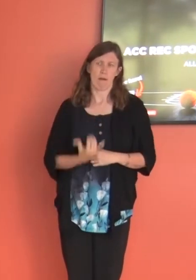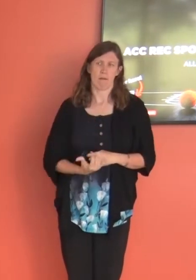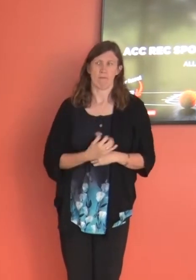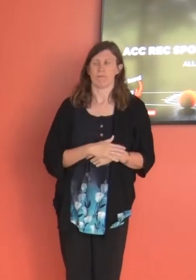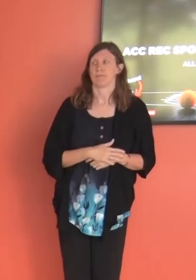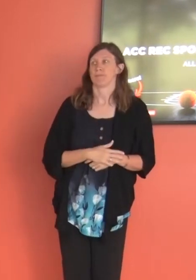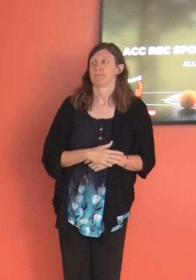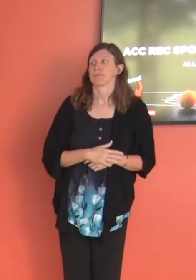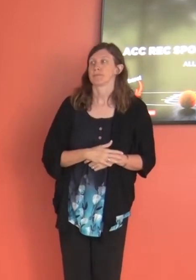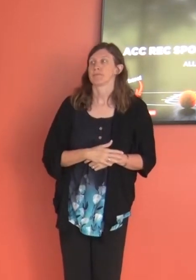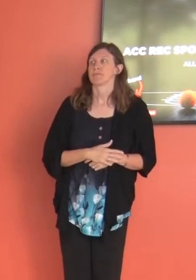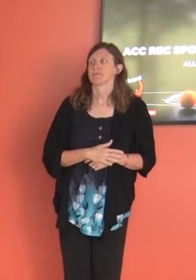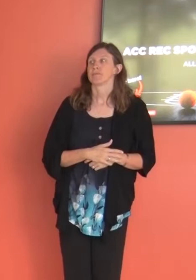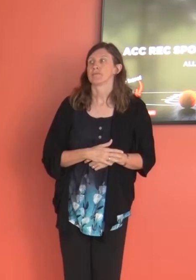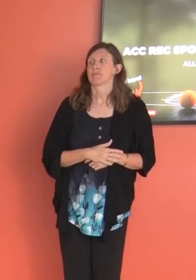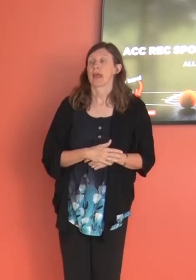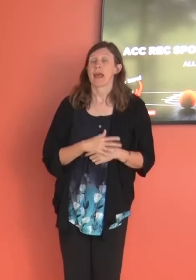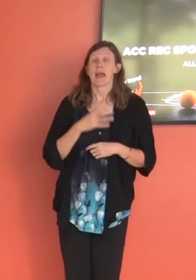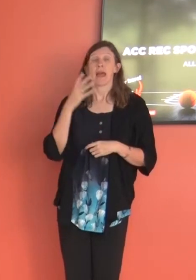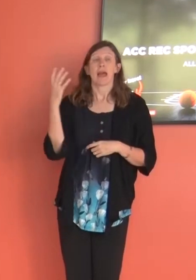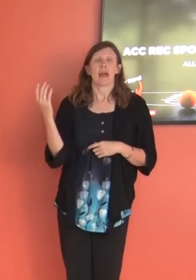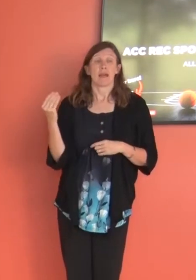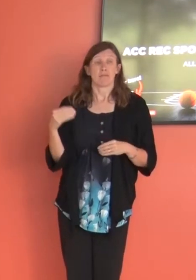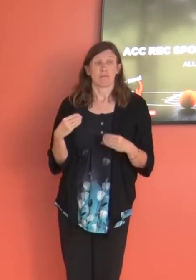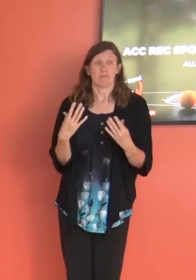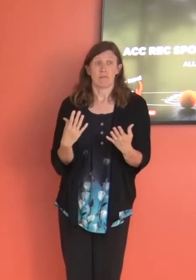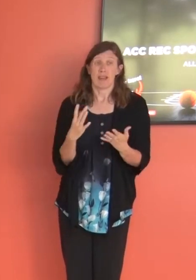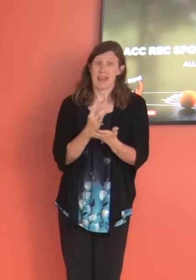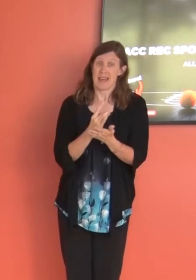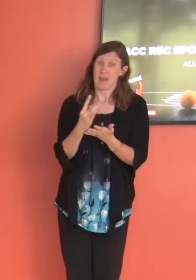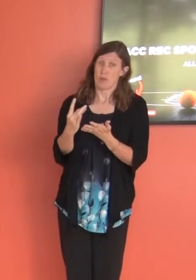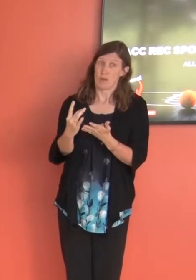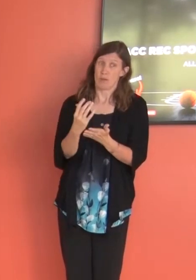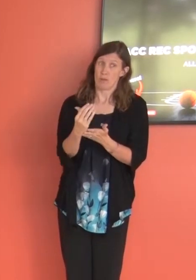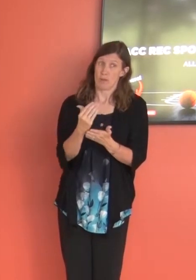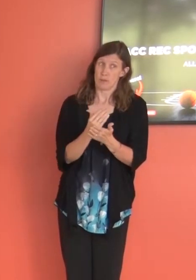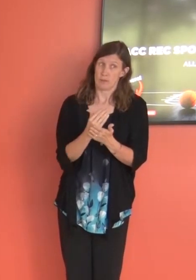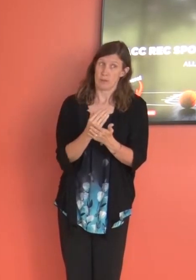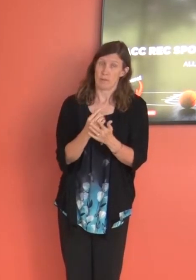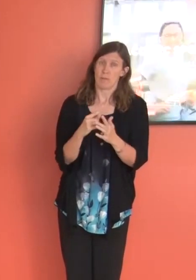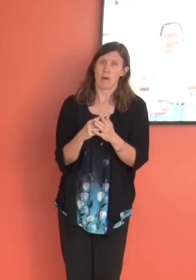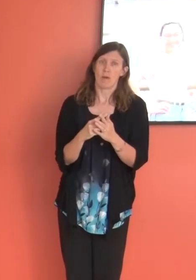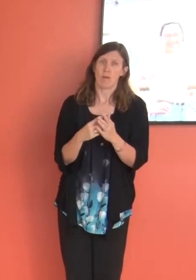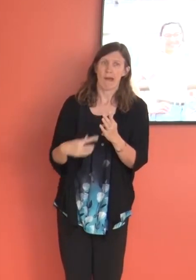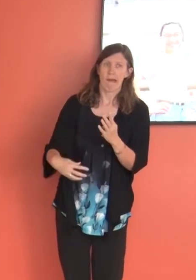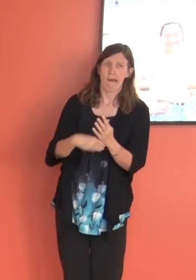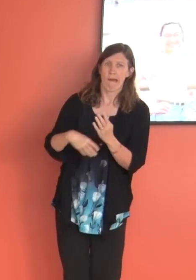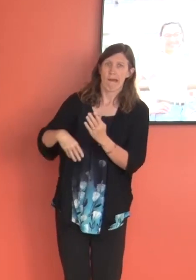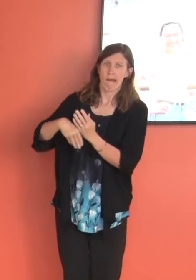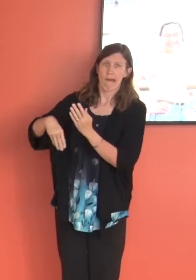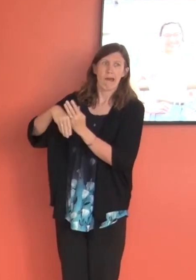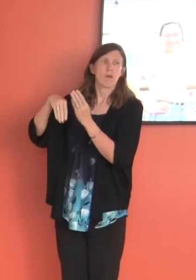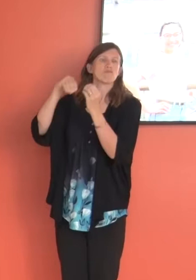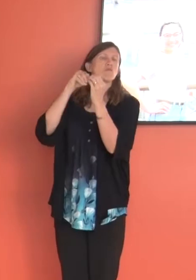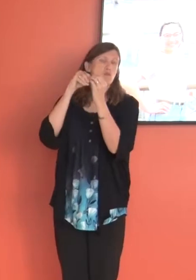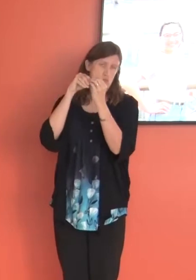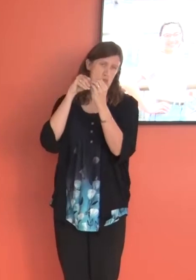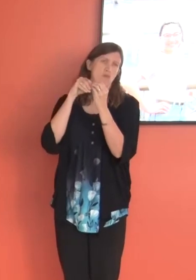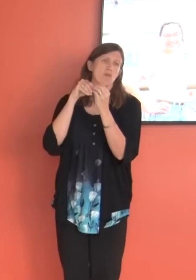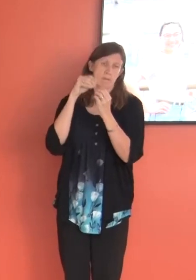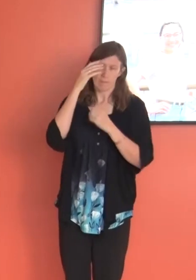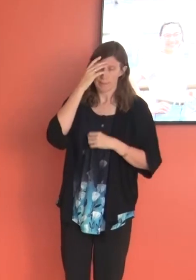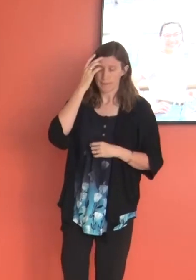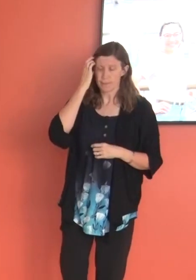And we are already offering 8-week courses, but we're looking at expanding how many 8-week courses we have.